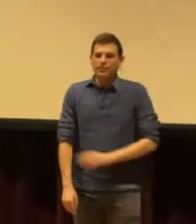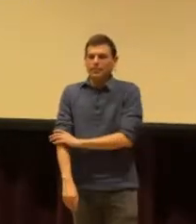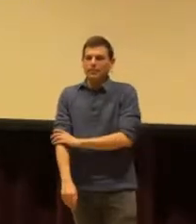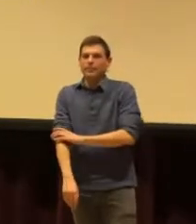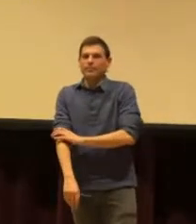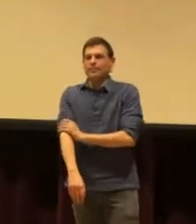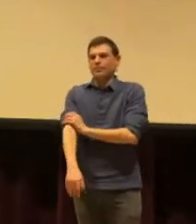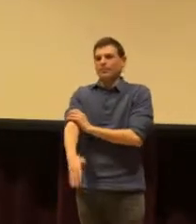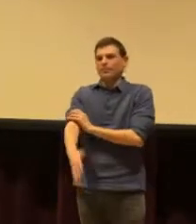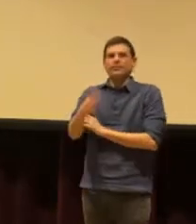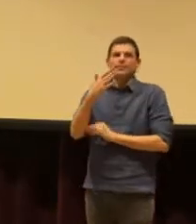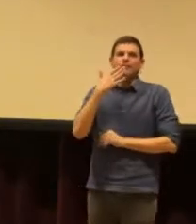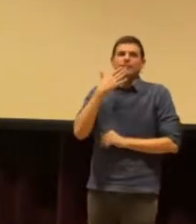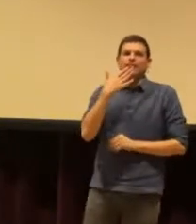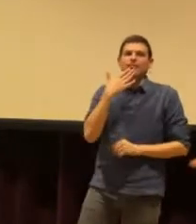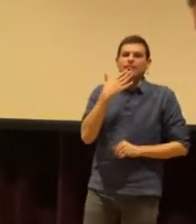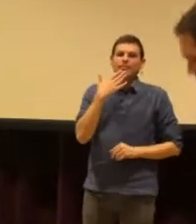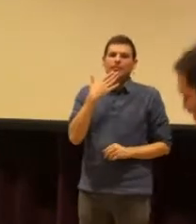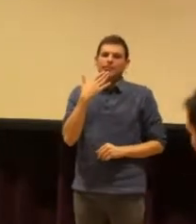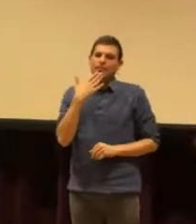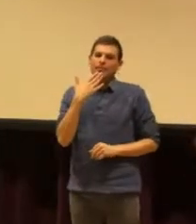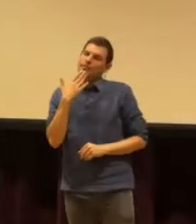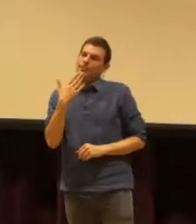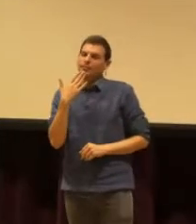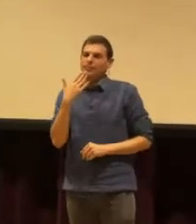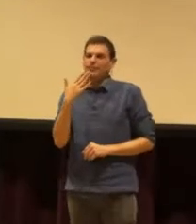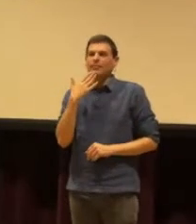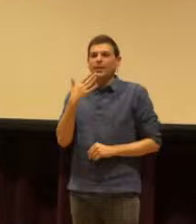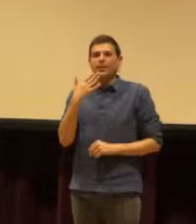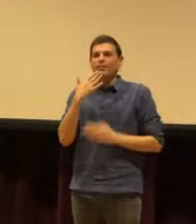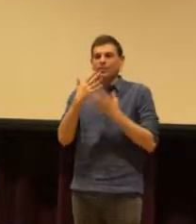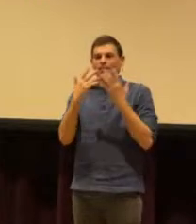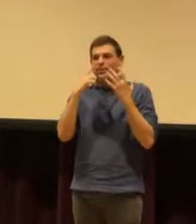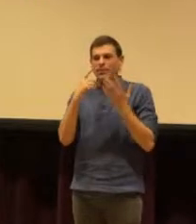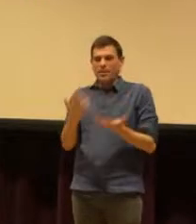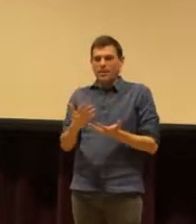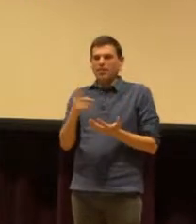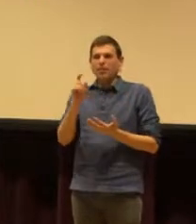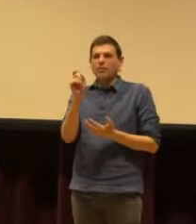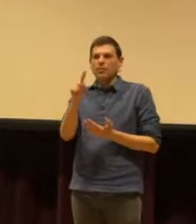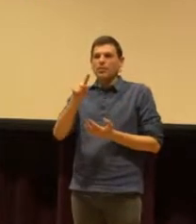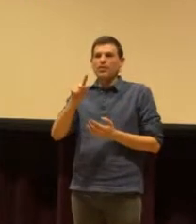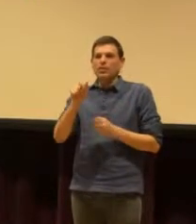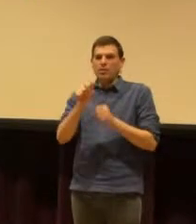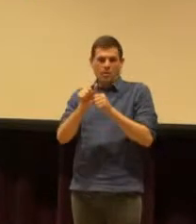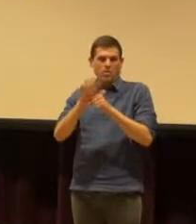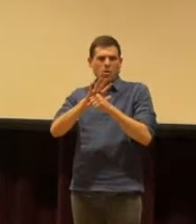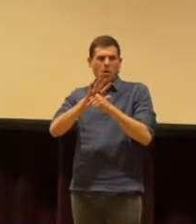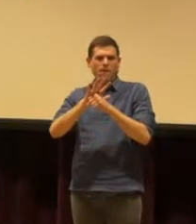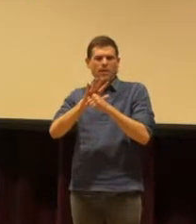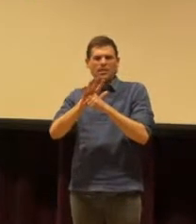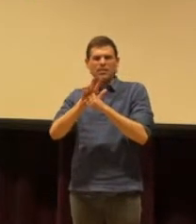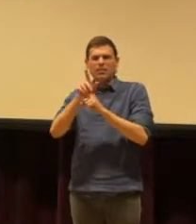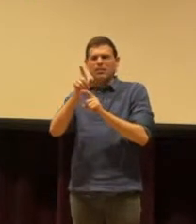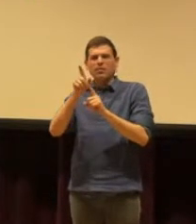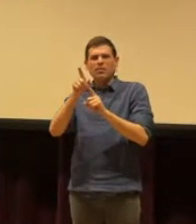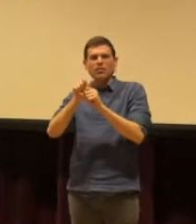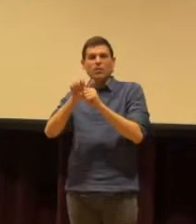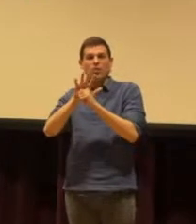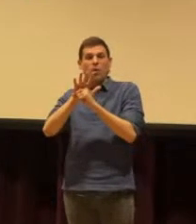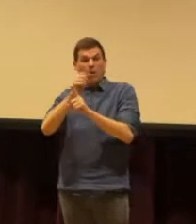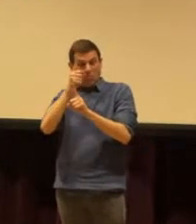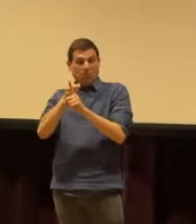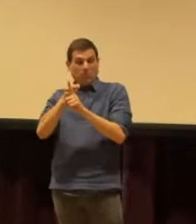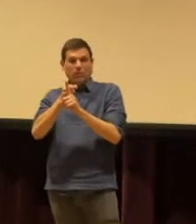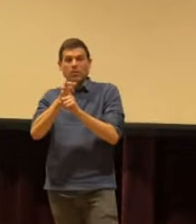Thank you very much for being here. My question is, has COVID-19 been a catalyst for any policies that impact queer